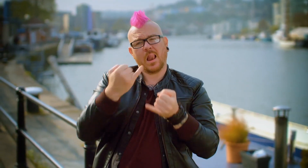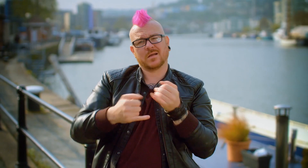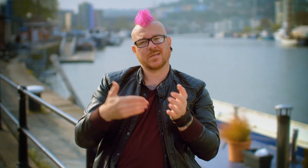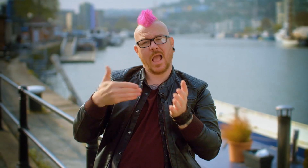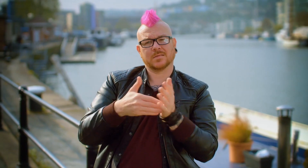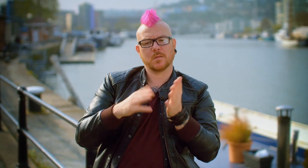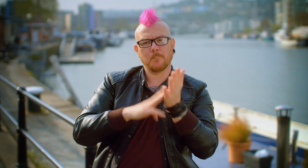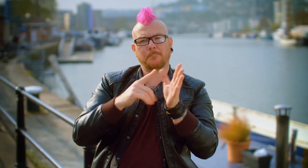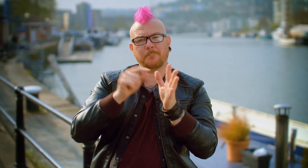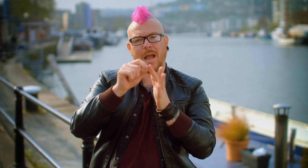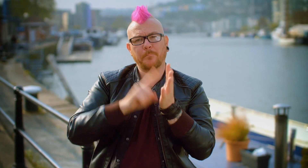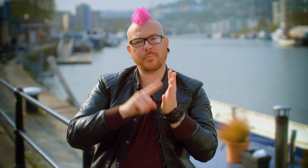Lastly, add maple syrup.